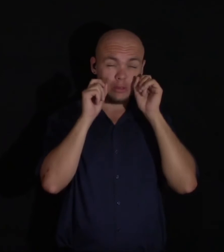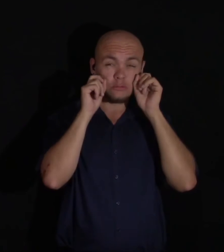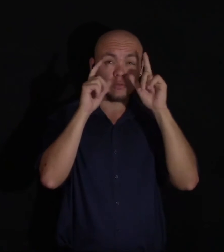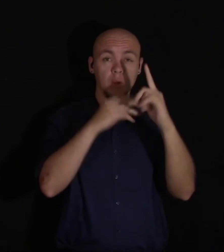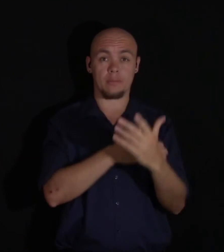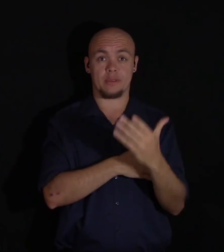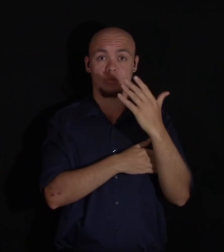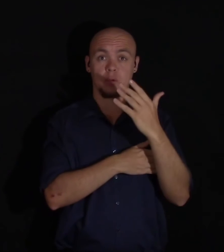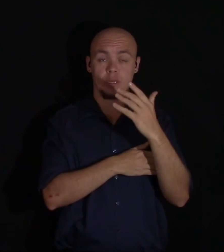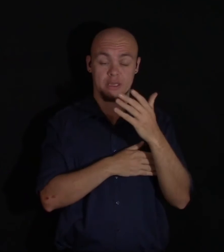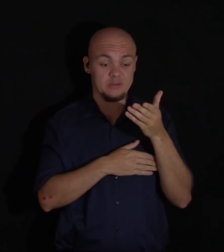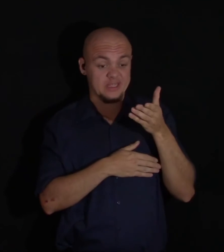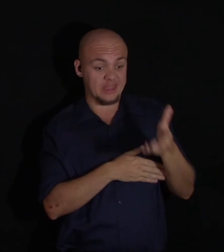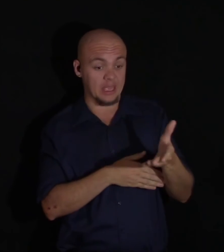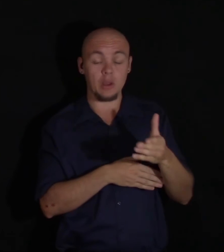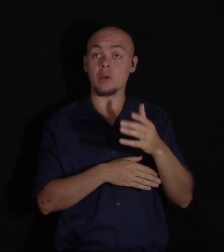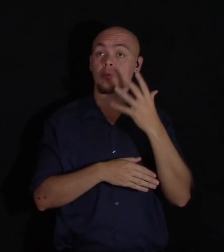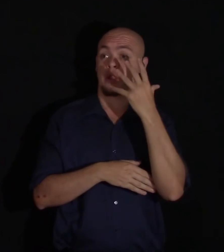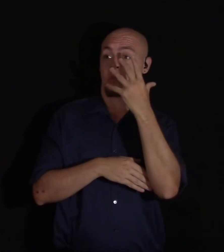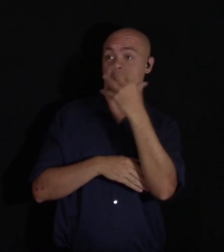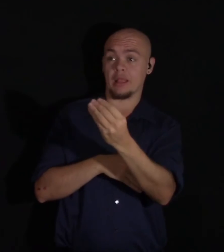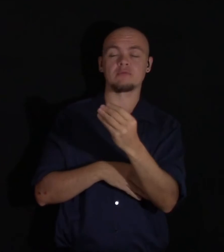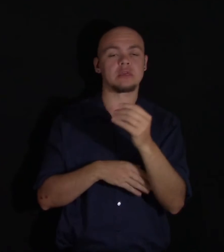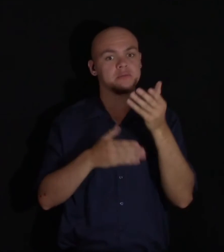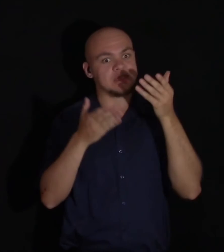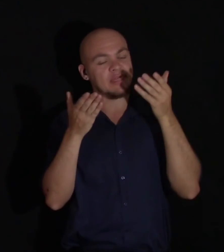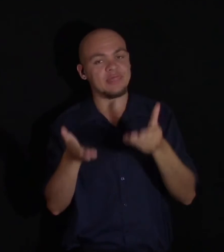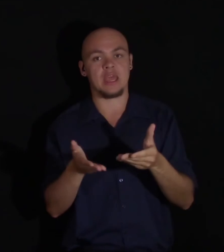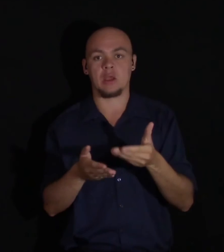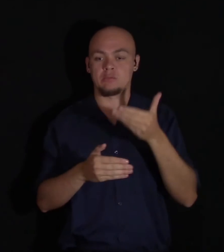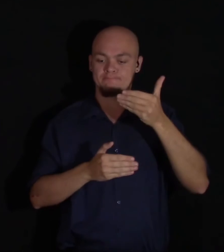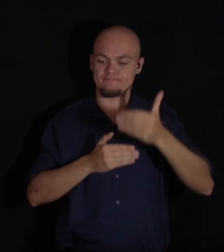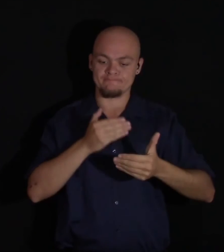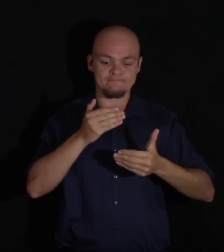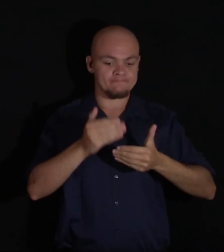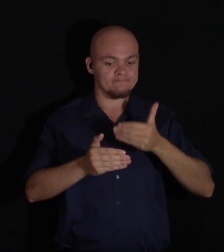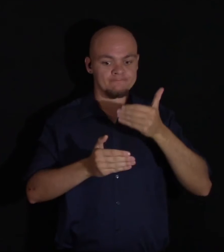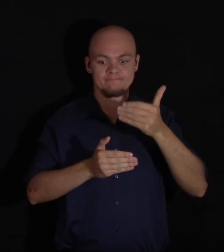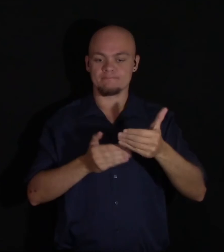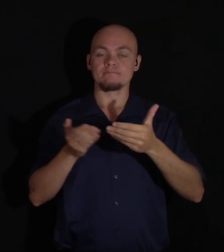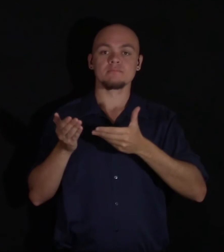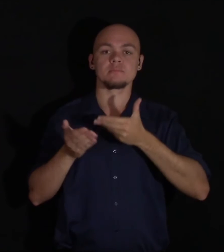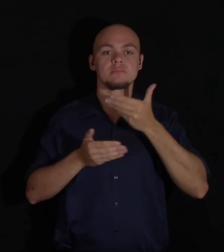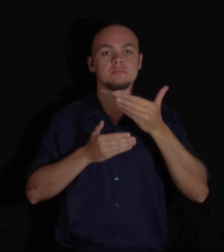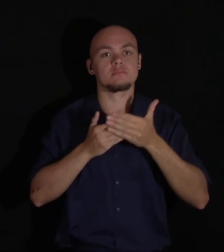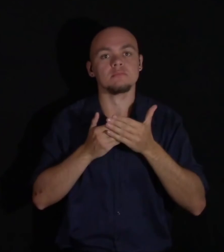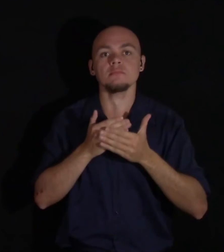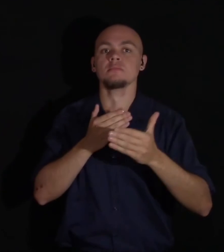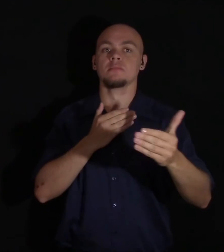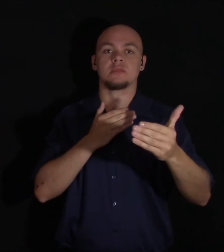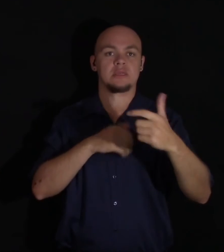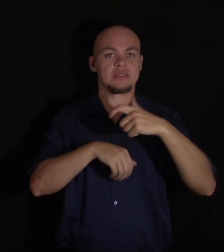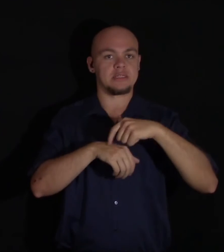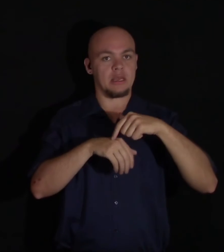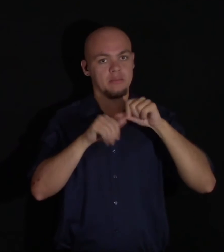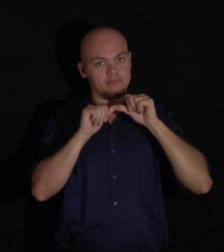there when you walked out the door. It was there every step of the way, carrying you forward through time.